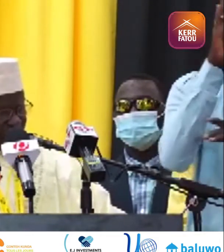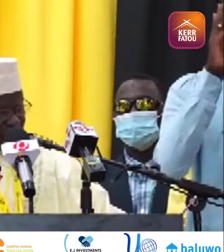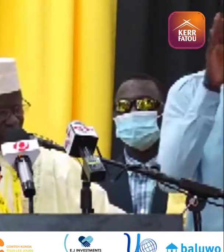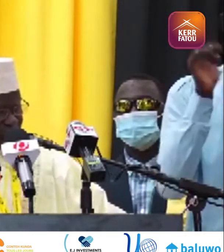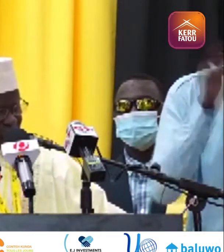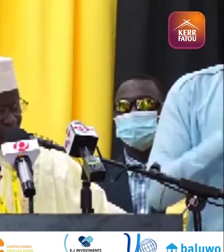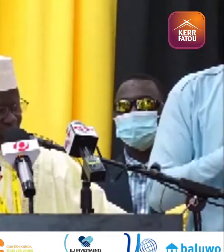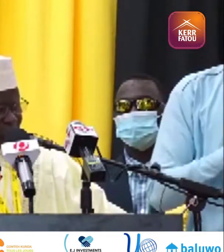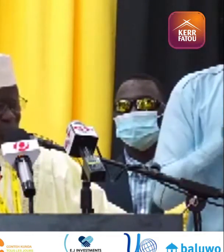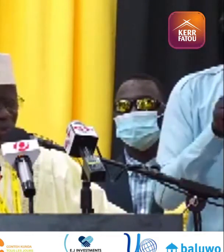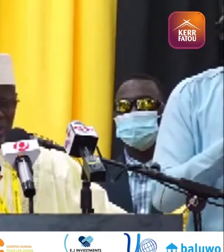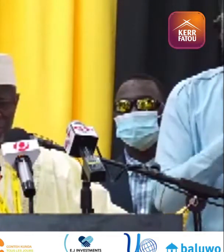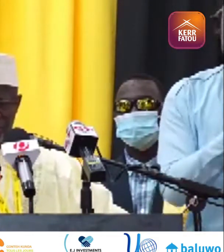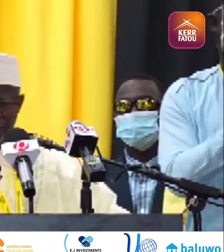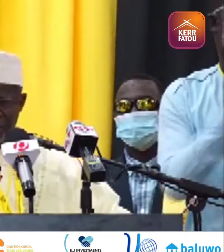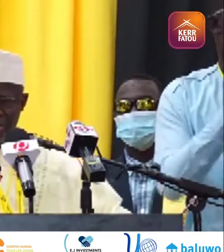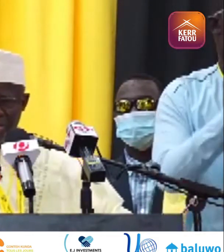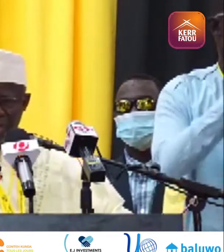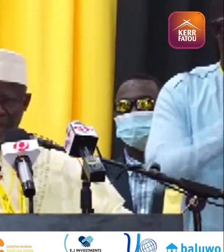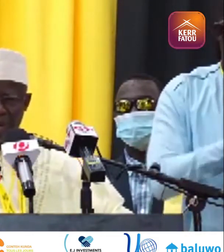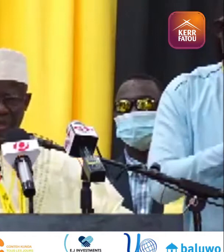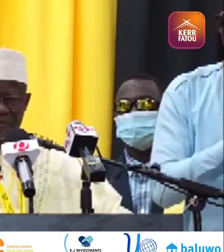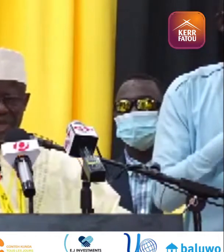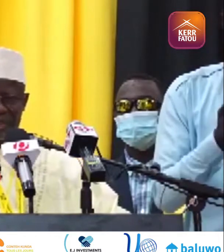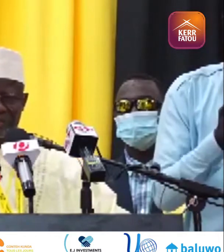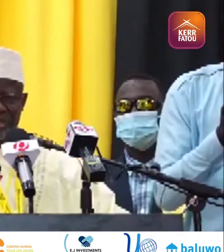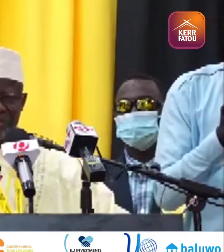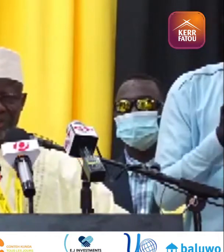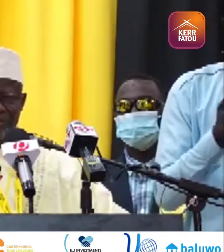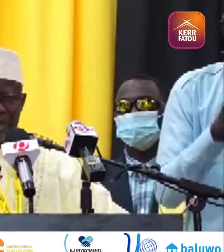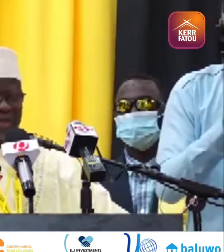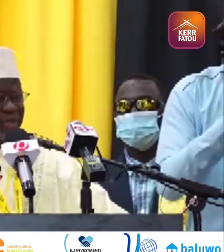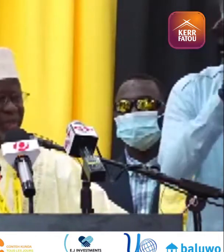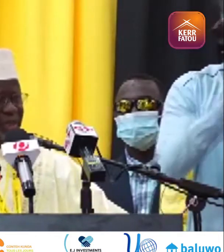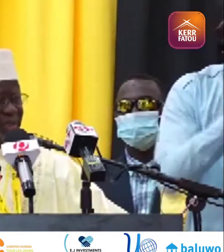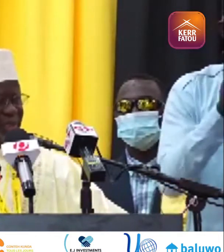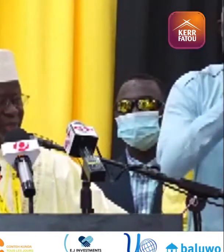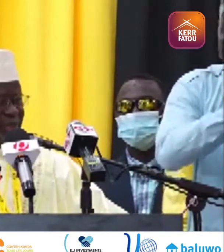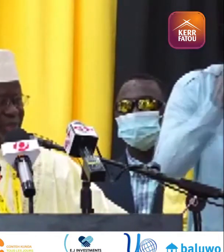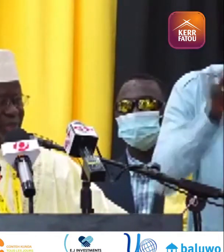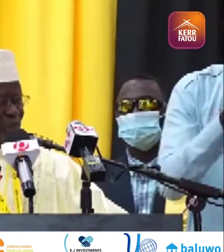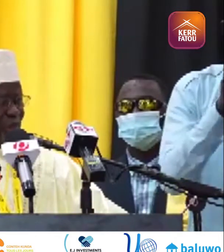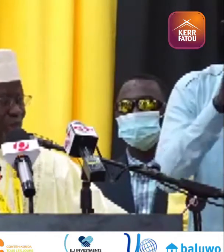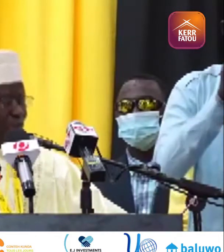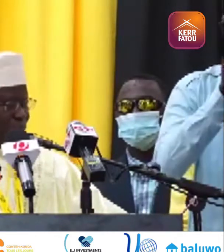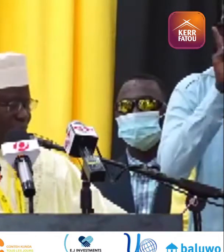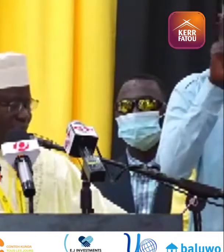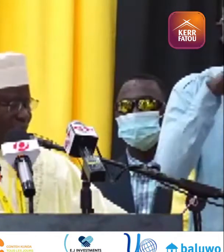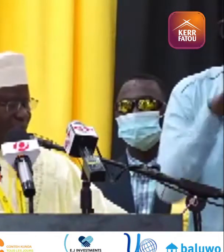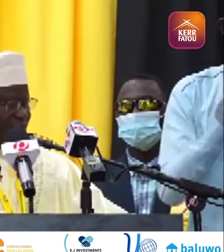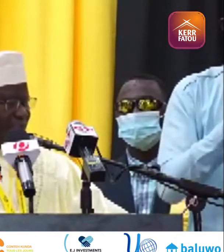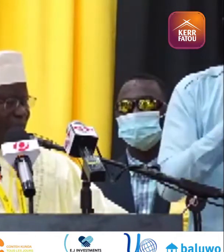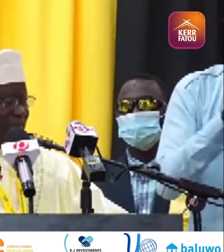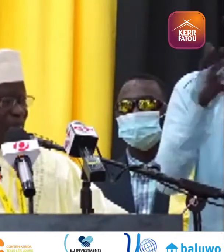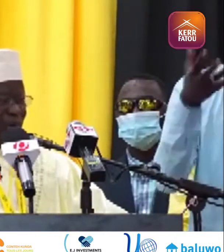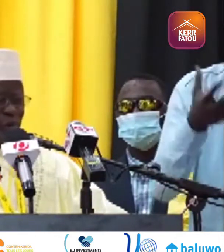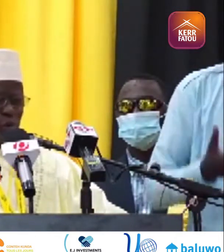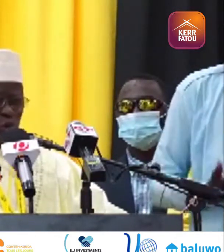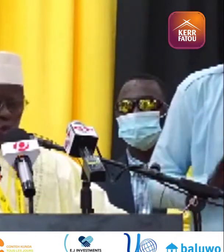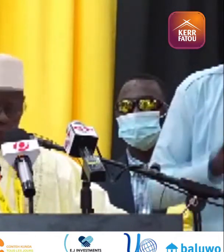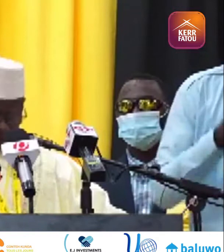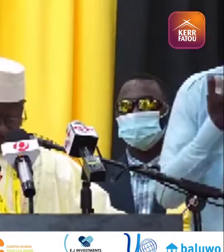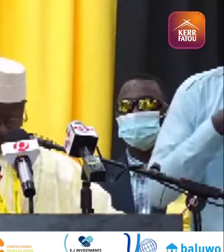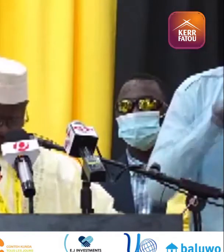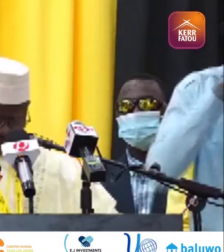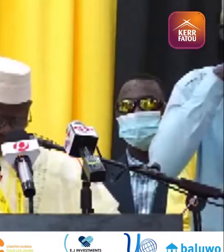It was also part of the activities of the party to be hosted by the people